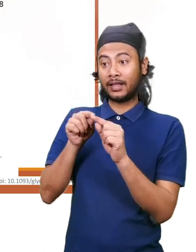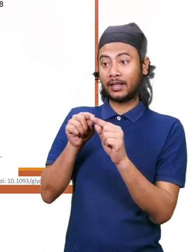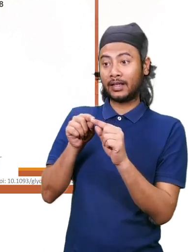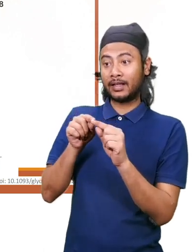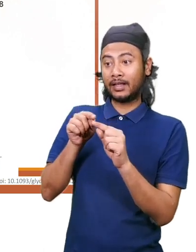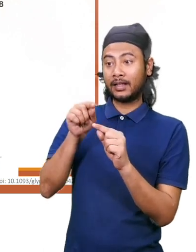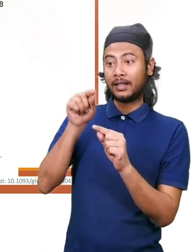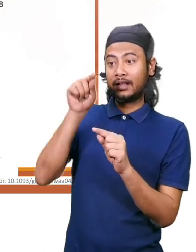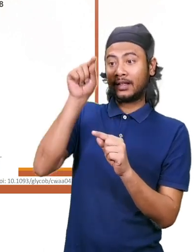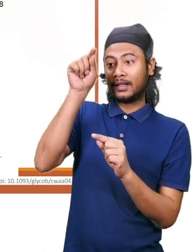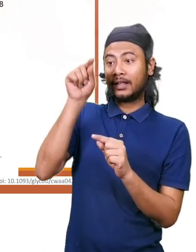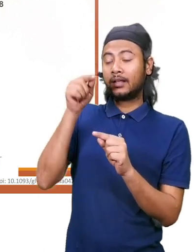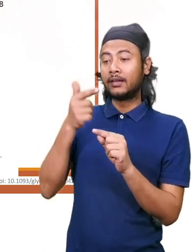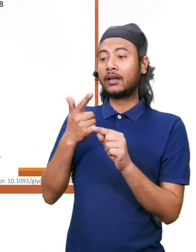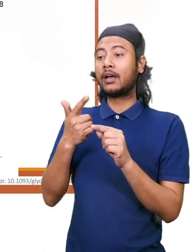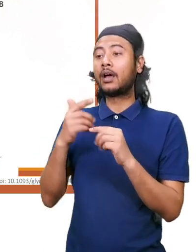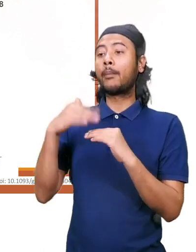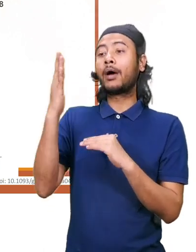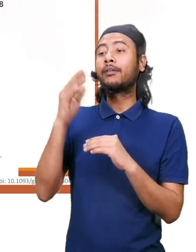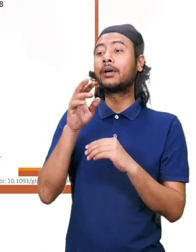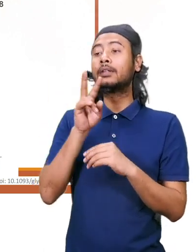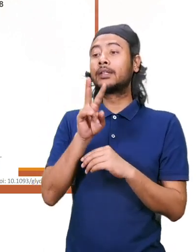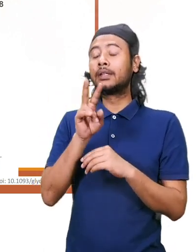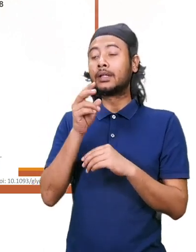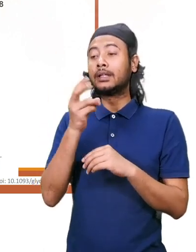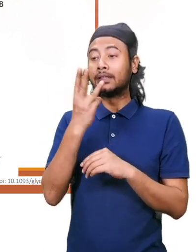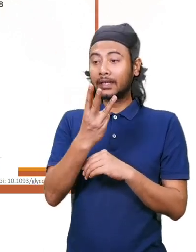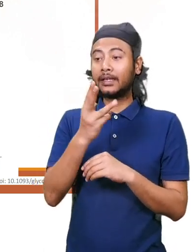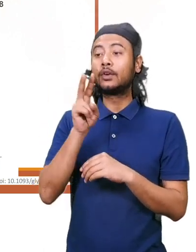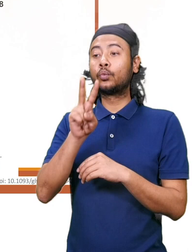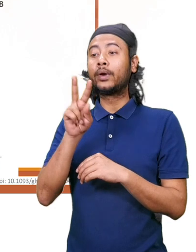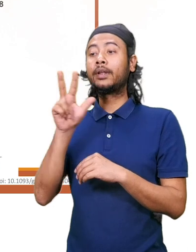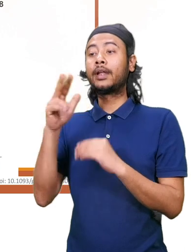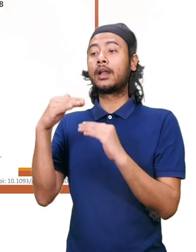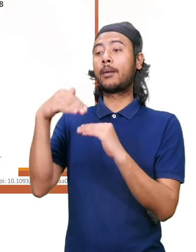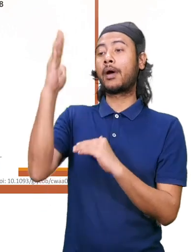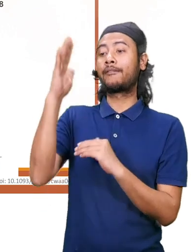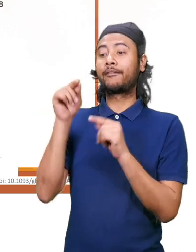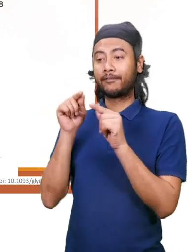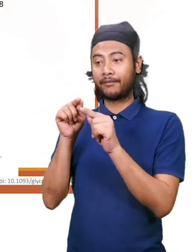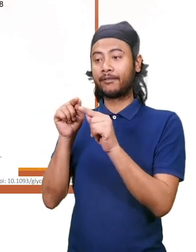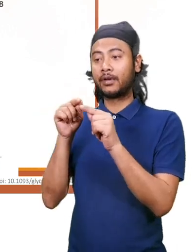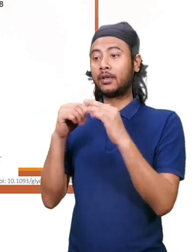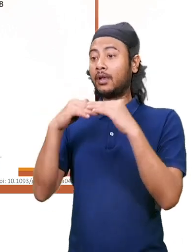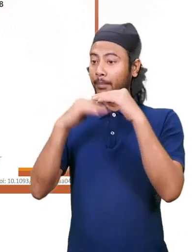or Y4 with a glycan. That means Yn starts from this